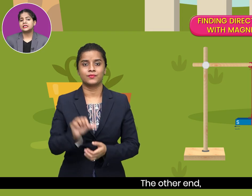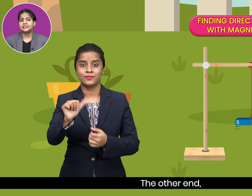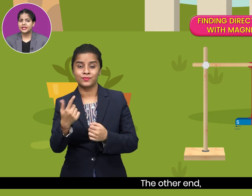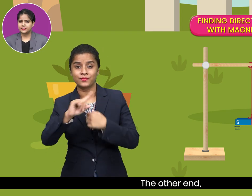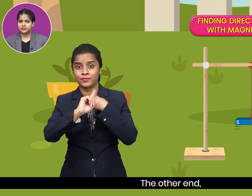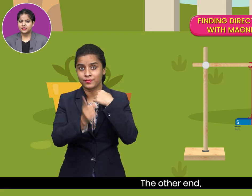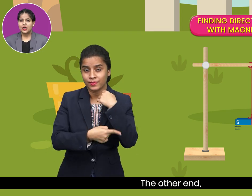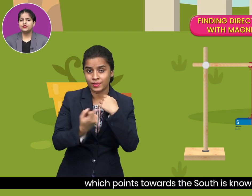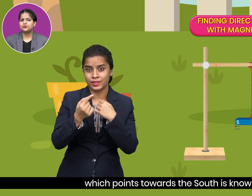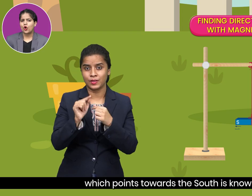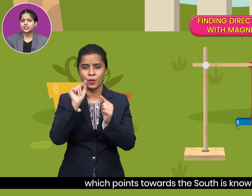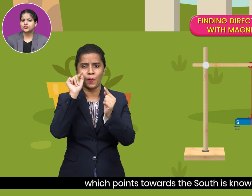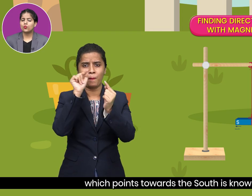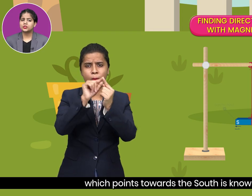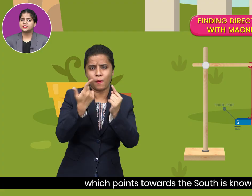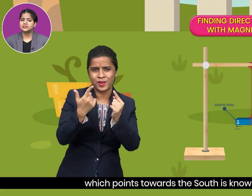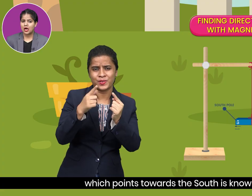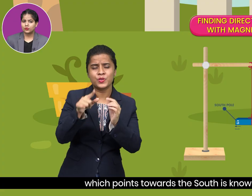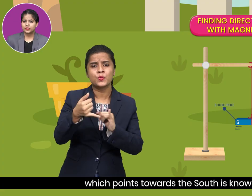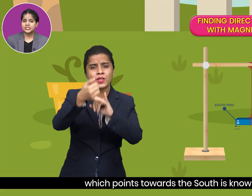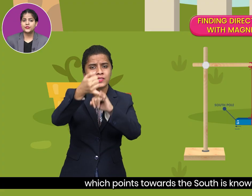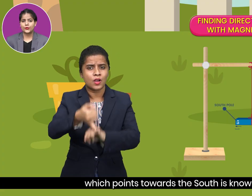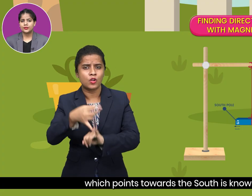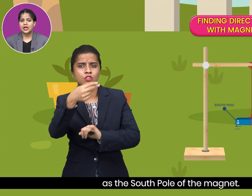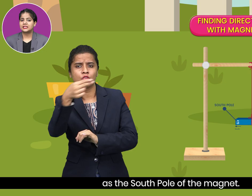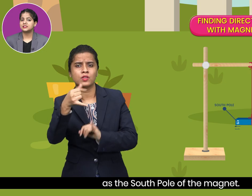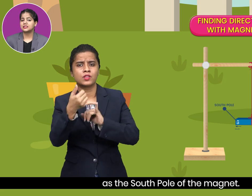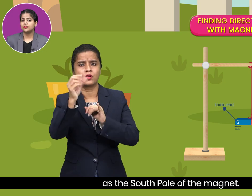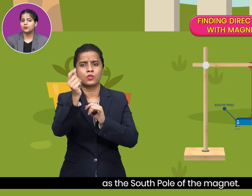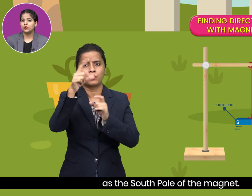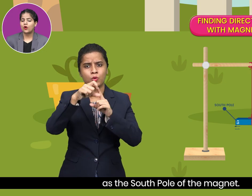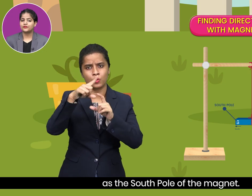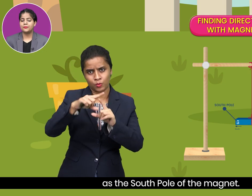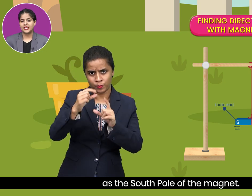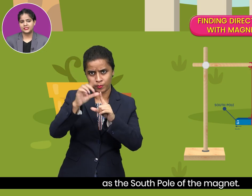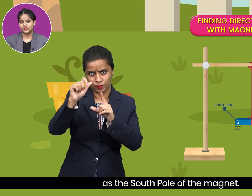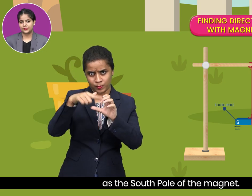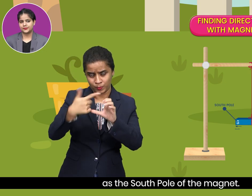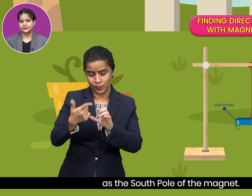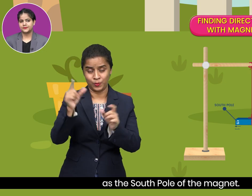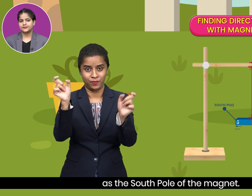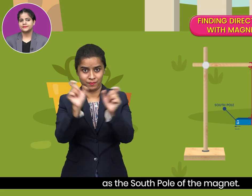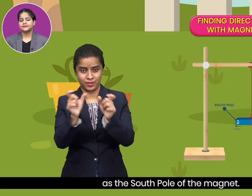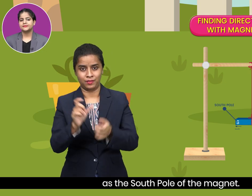The other end, which points towards the south, is known as the south pole of the magnet.